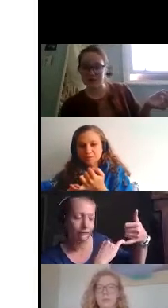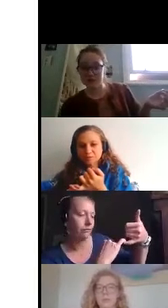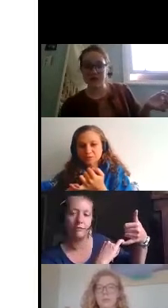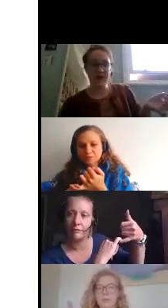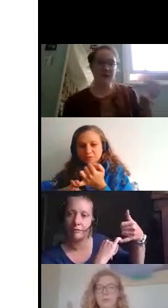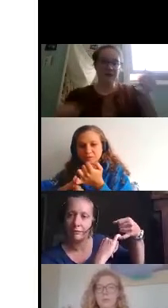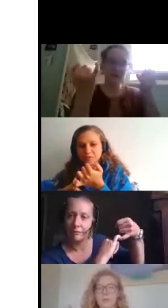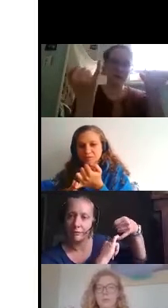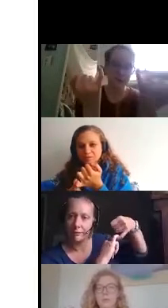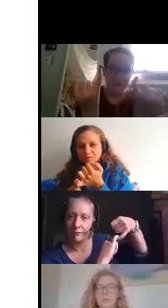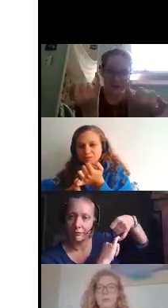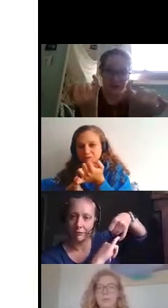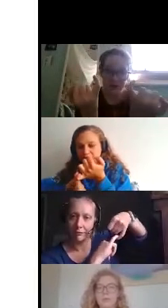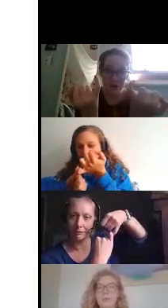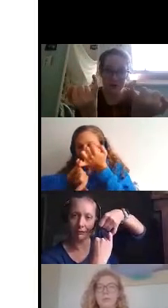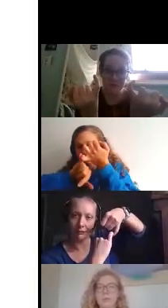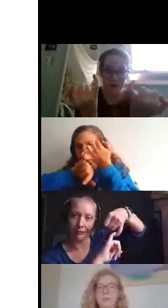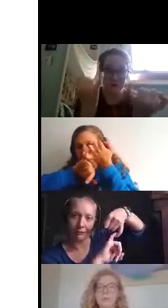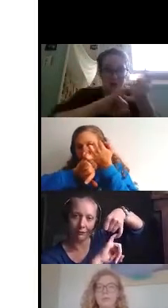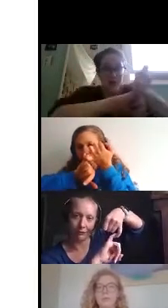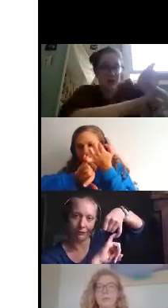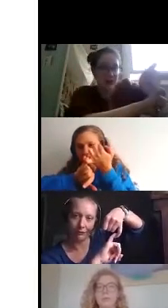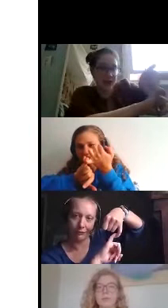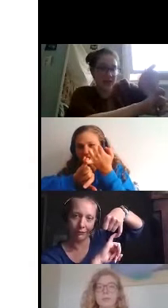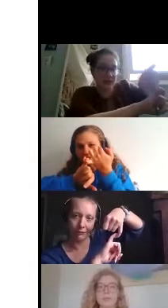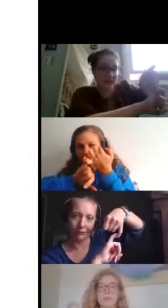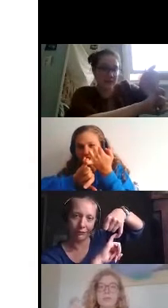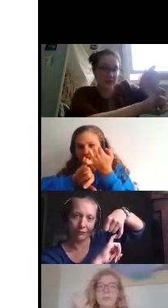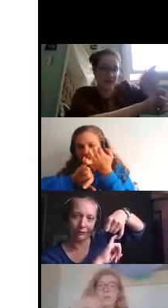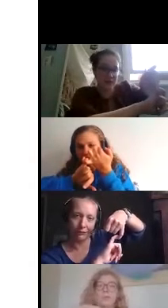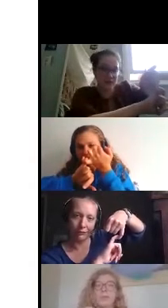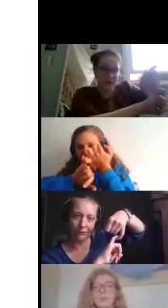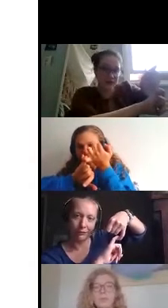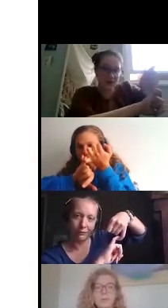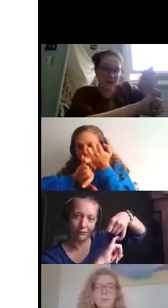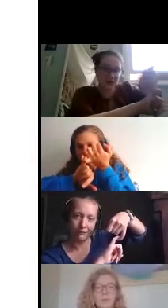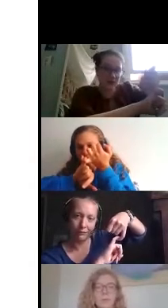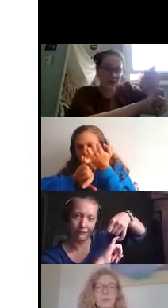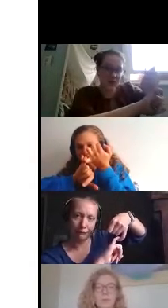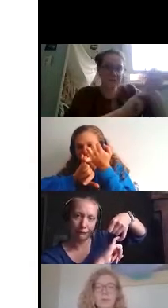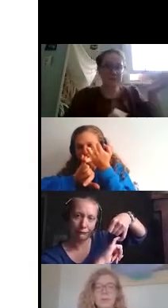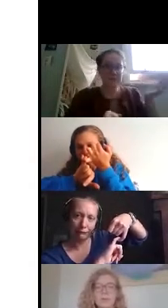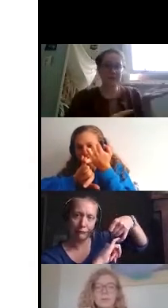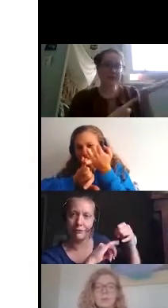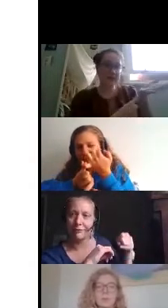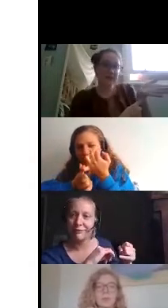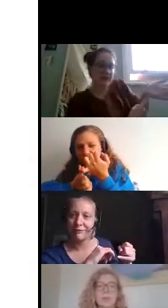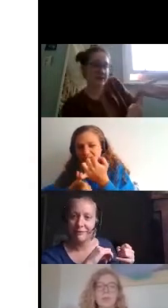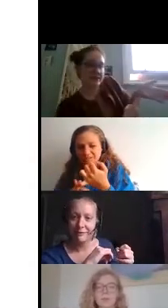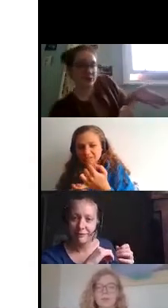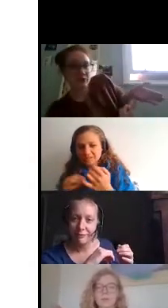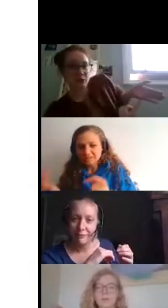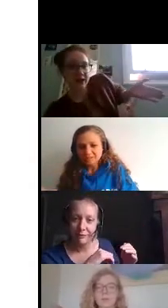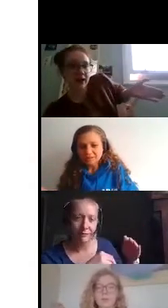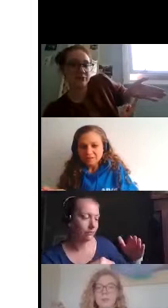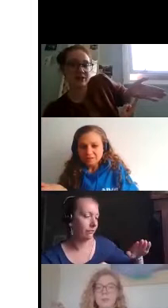Yeah. So you make 2 little hooks with your fingers, and then you link them together. Yeah. T. Nice easy